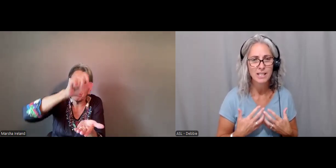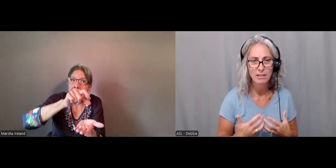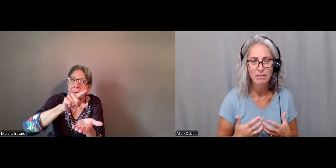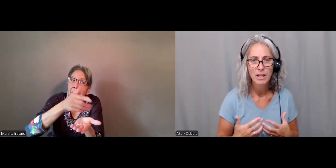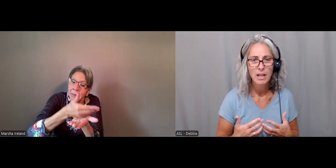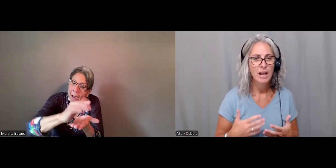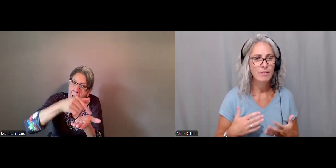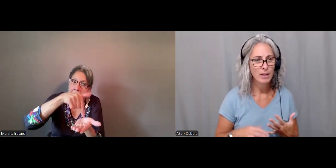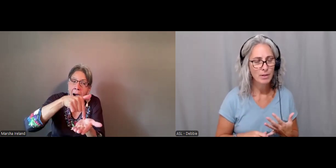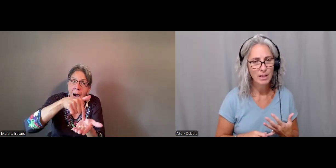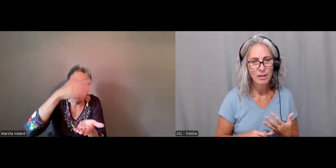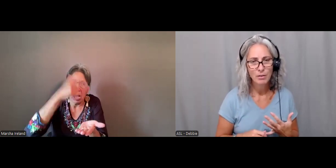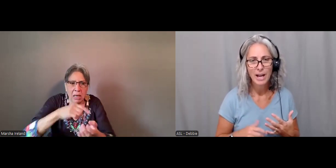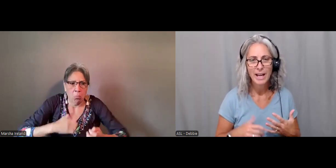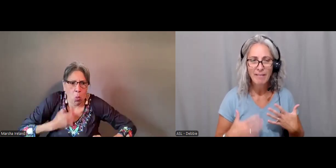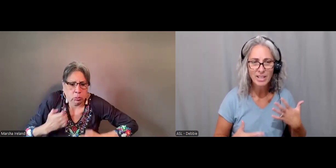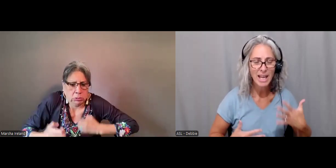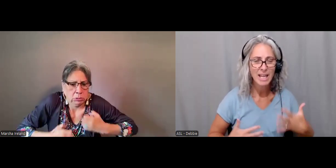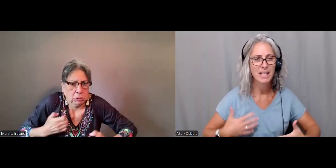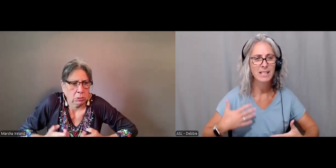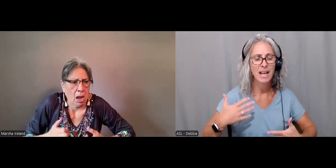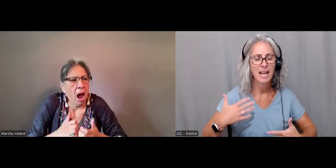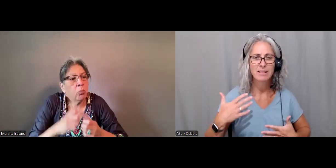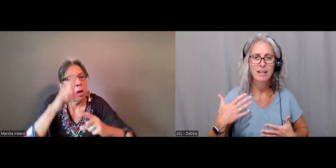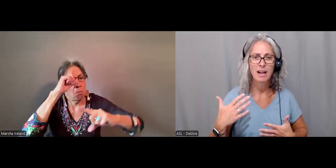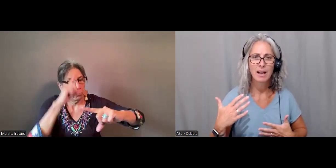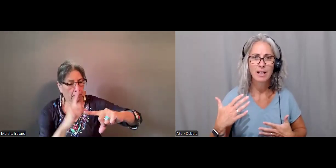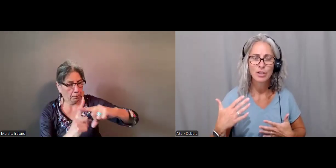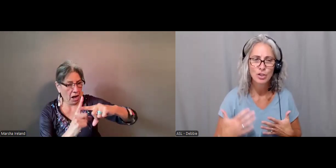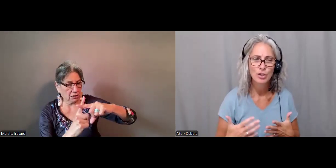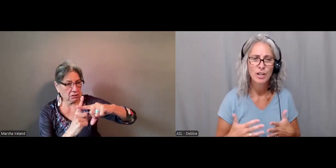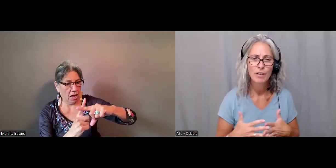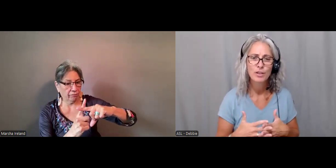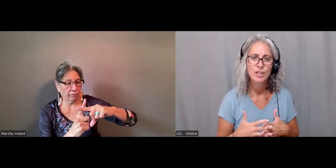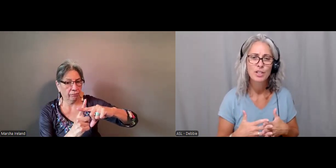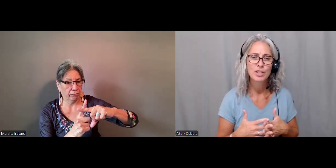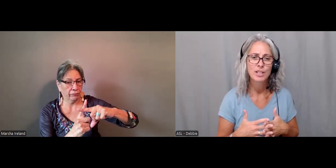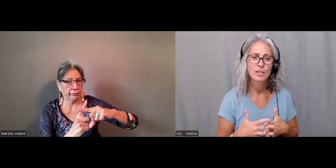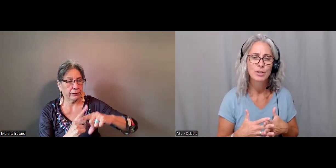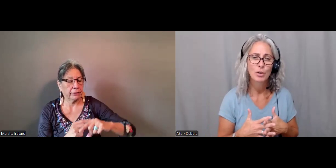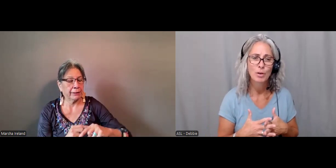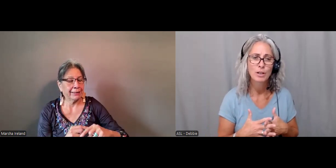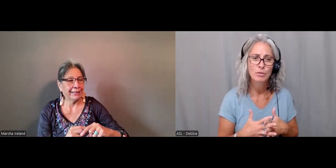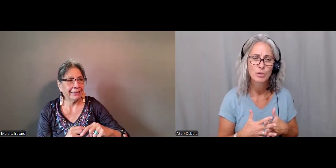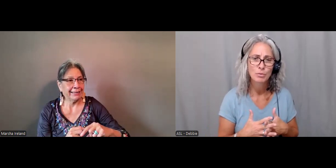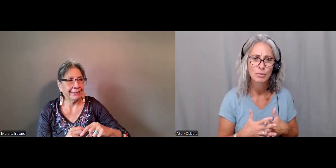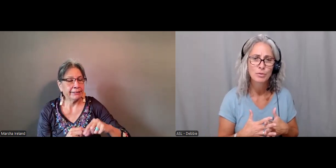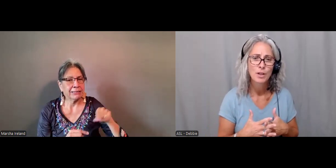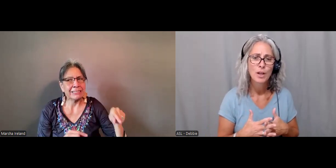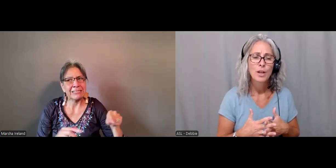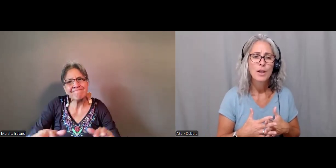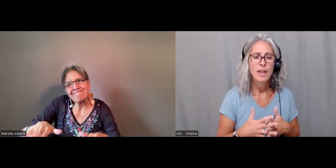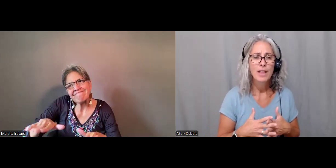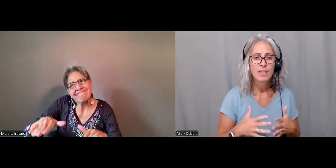and I fight with, I advocate and ensure that our First Nations kids who are going to those